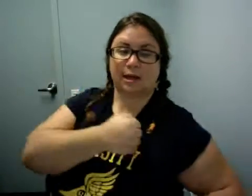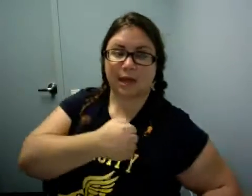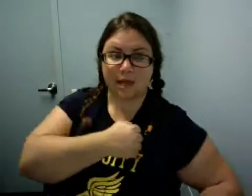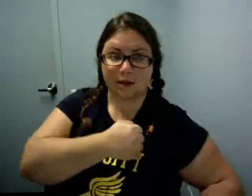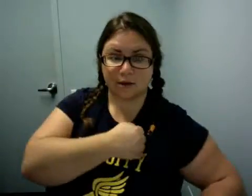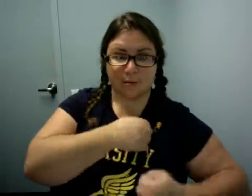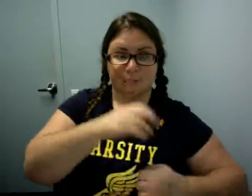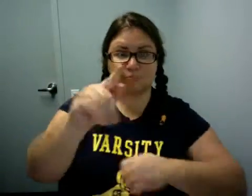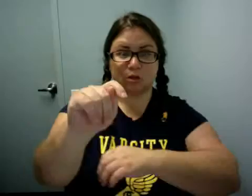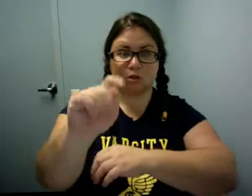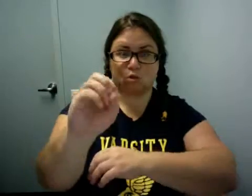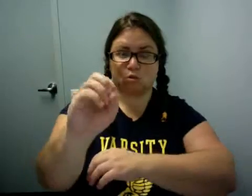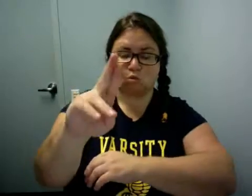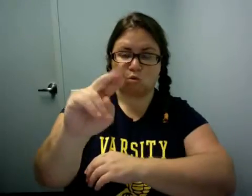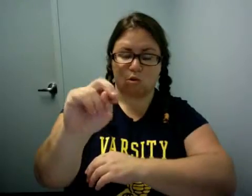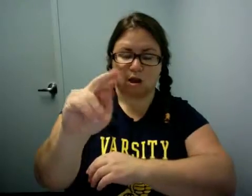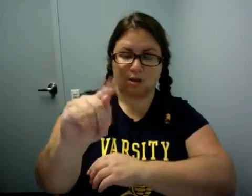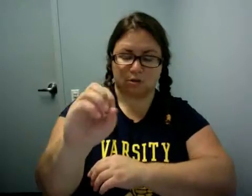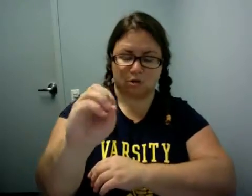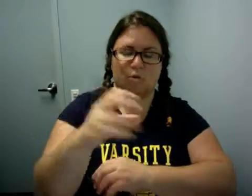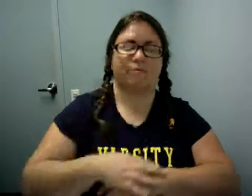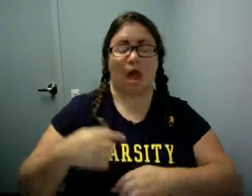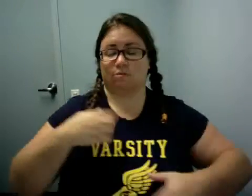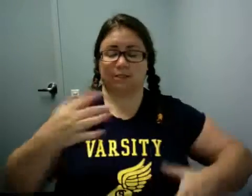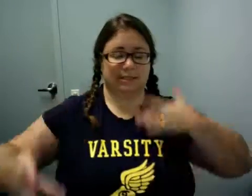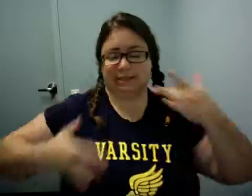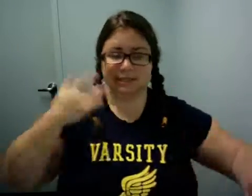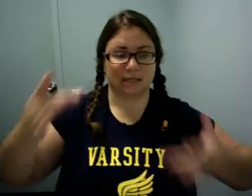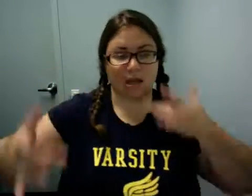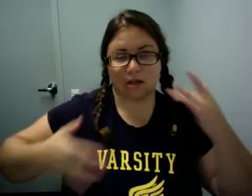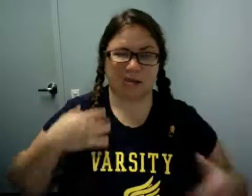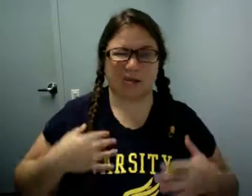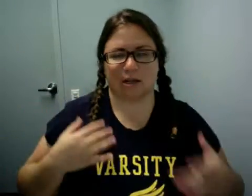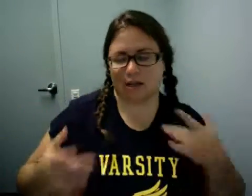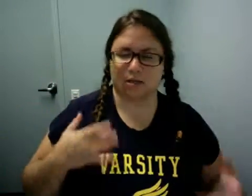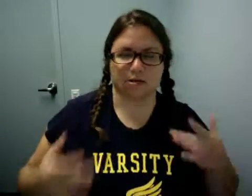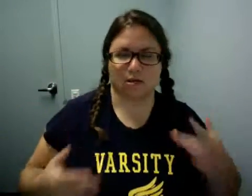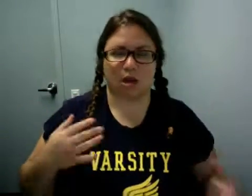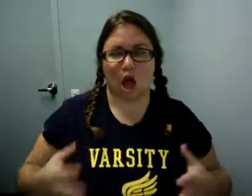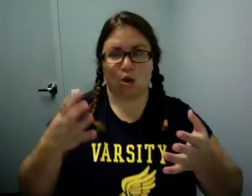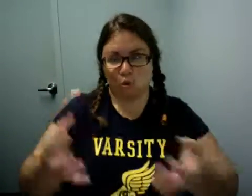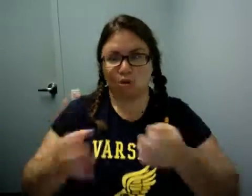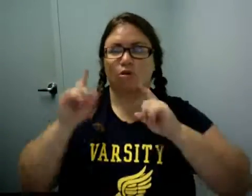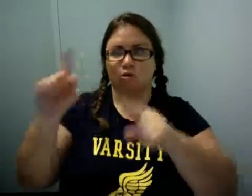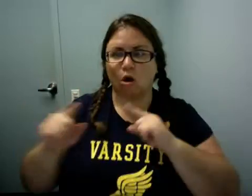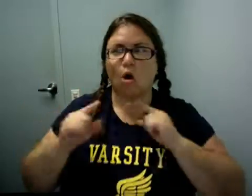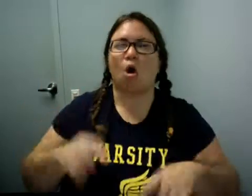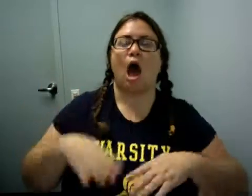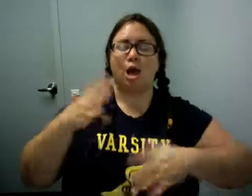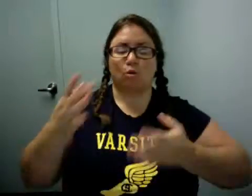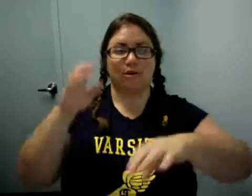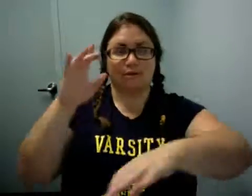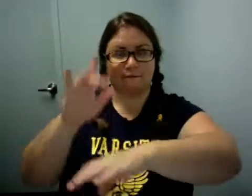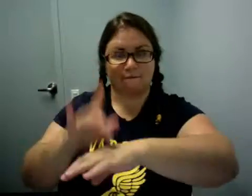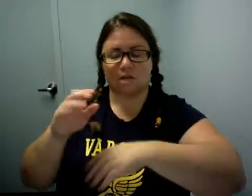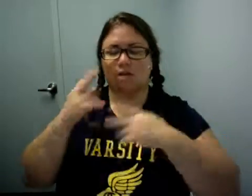I was so thrilled, beyond ecstatic, couldn't wait. I get to go to Canada, I go to the Hockey Hall of Fame in